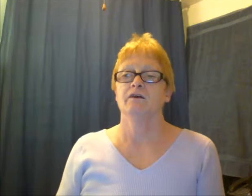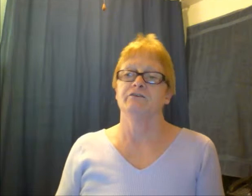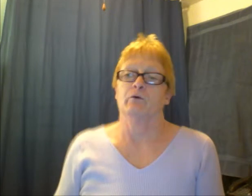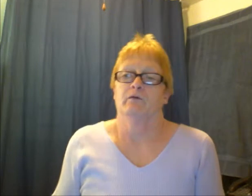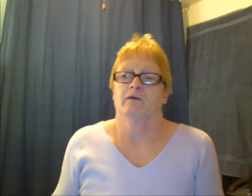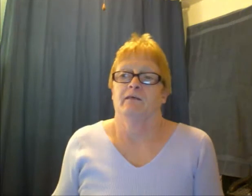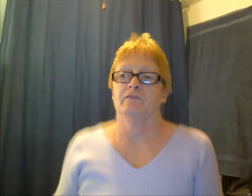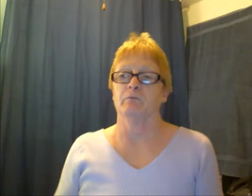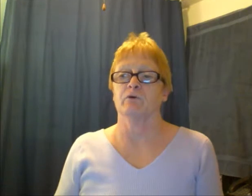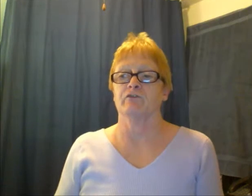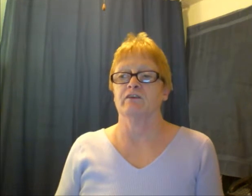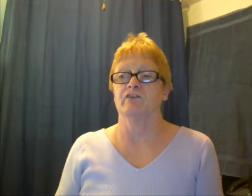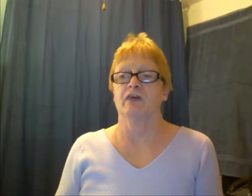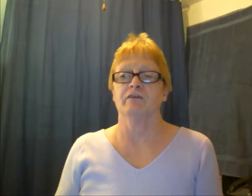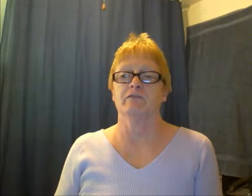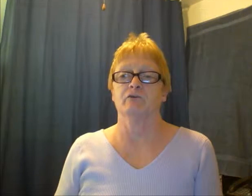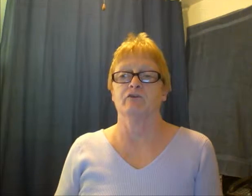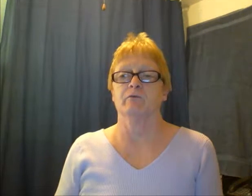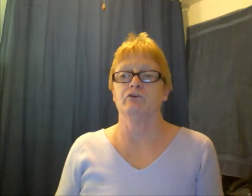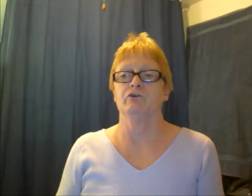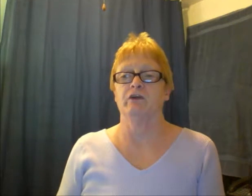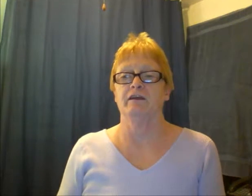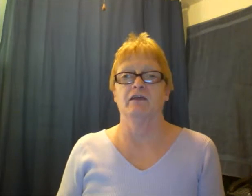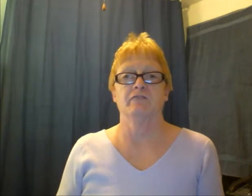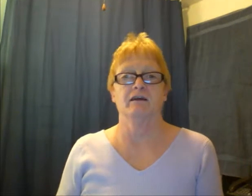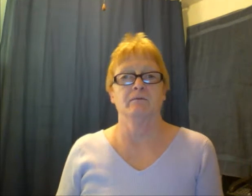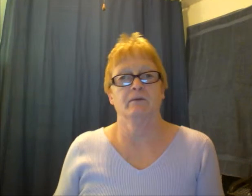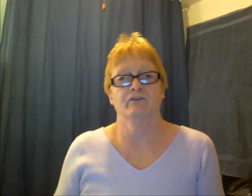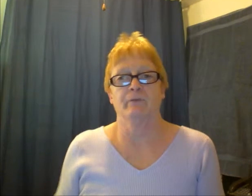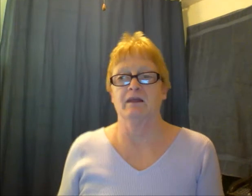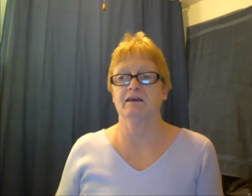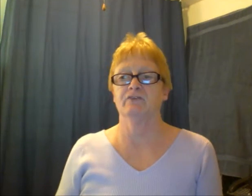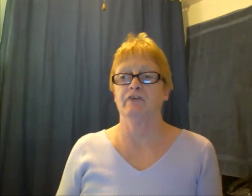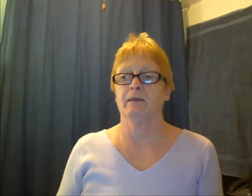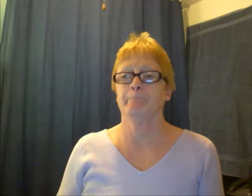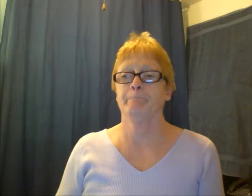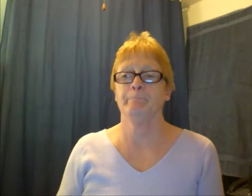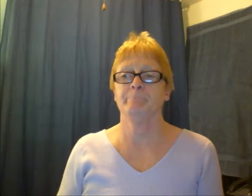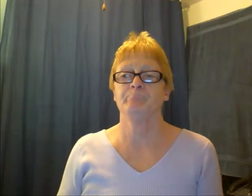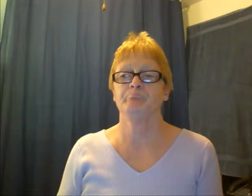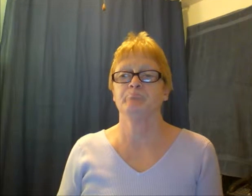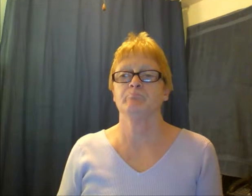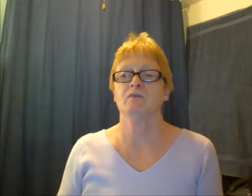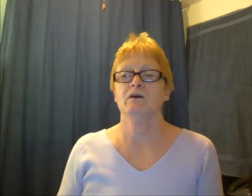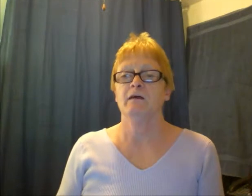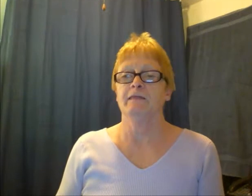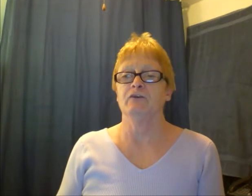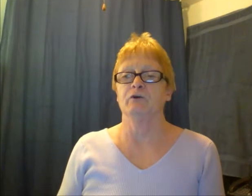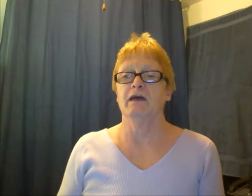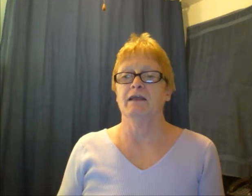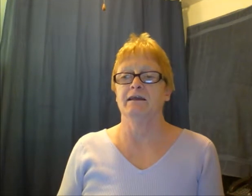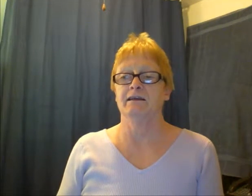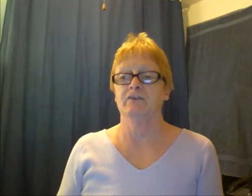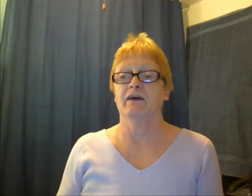So if a person is not there, for example, you can identify him by spelling his name. Then you can